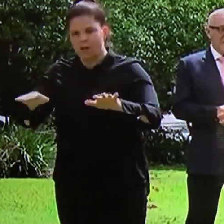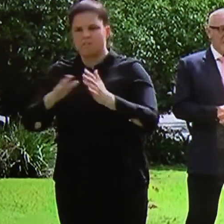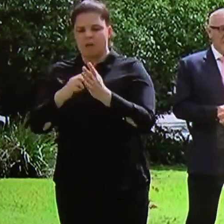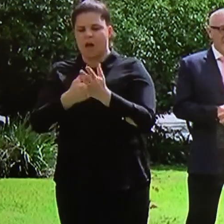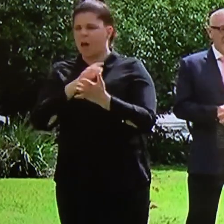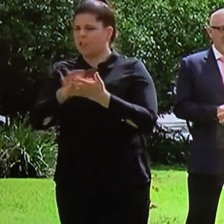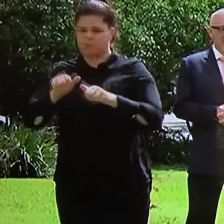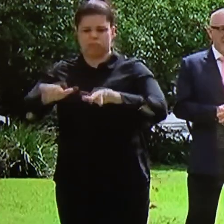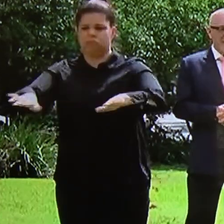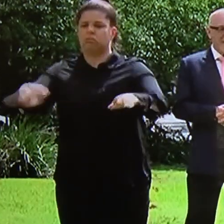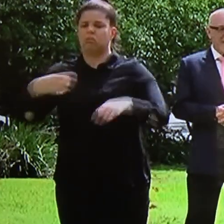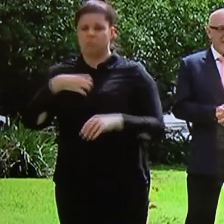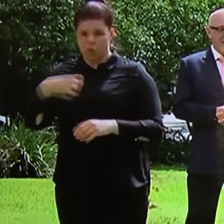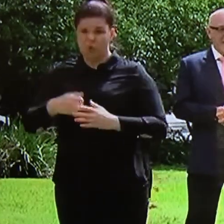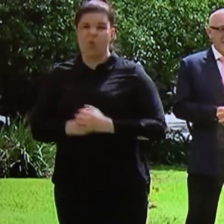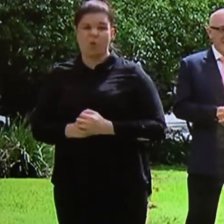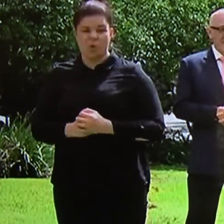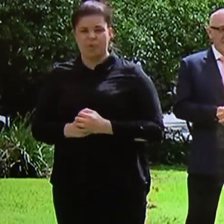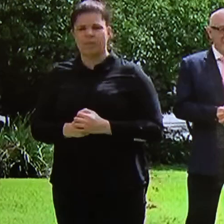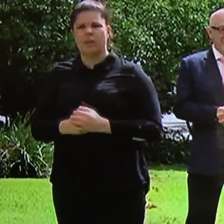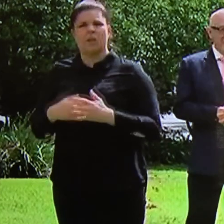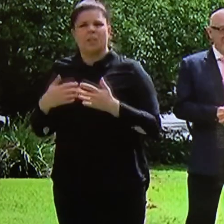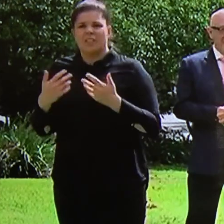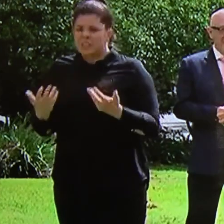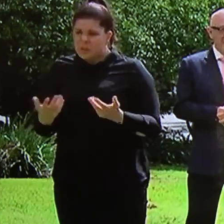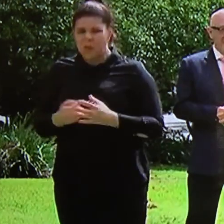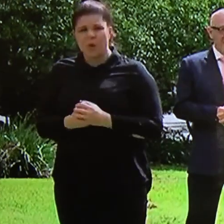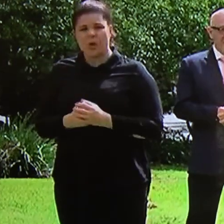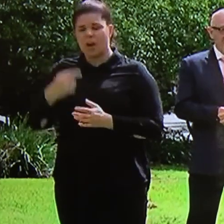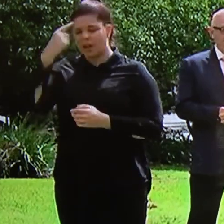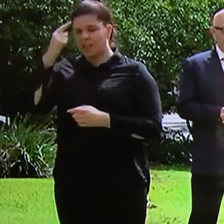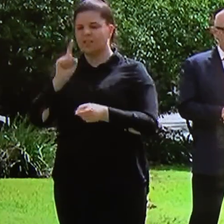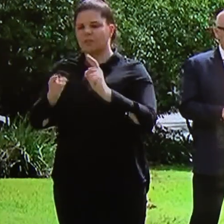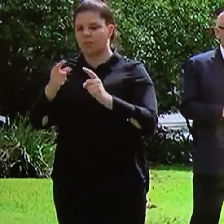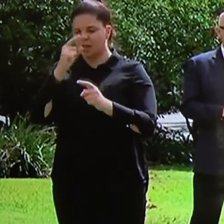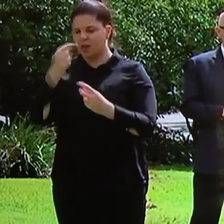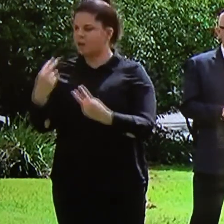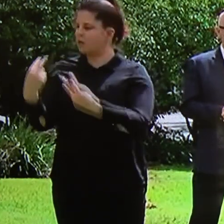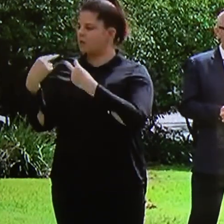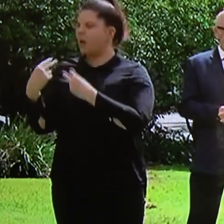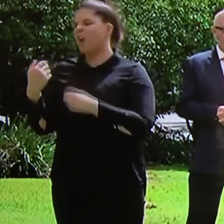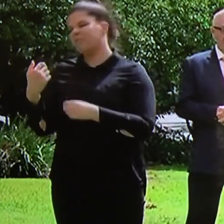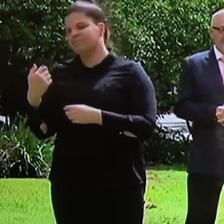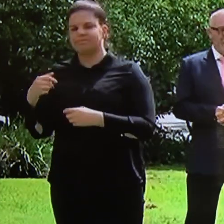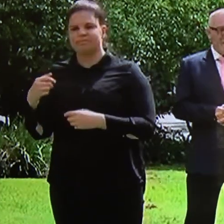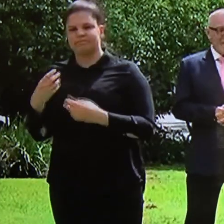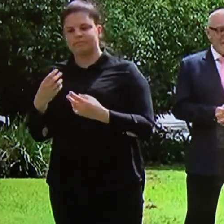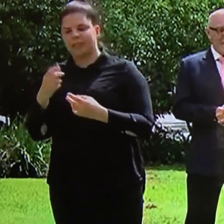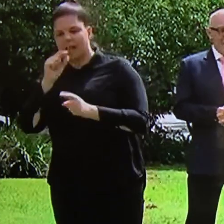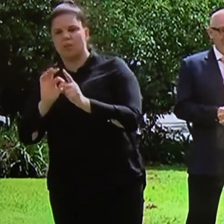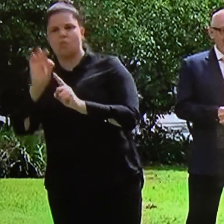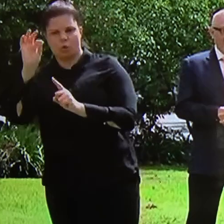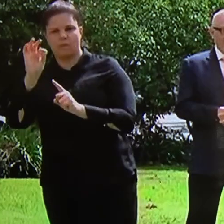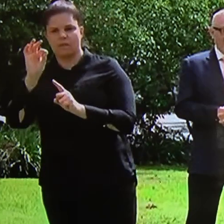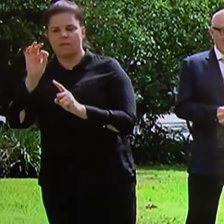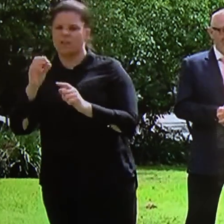came, it was moving even faster. So I think some of the things can be looked at now with the benefit of hindsight, but you know what? It'll be all